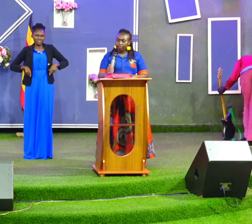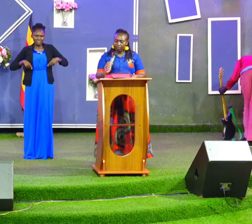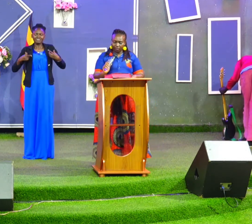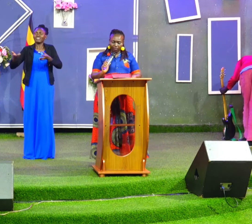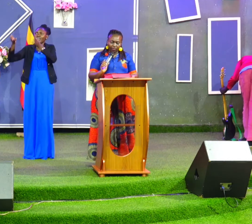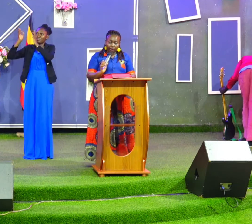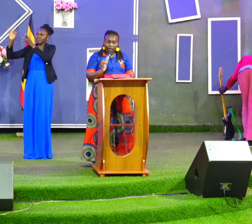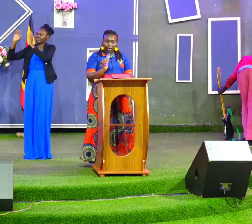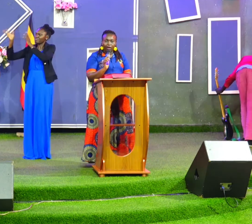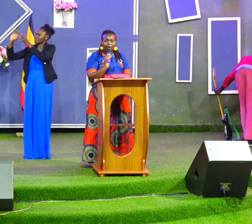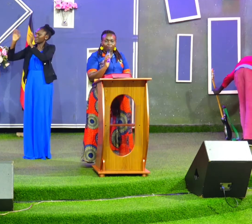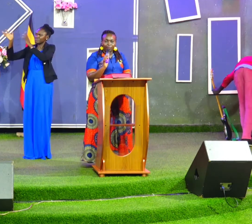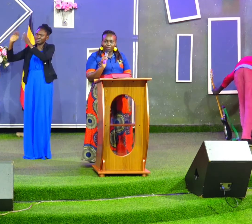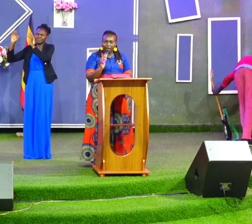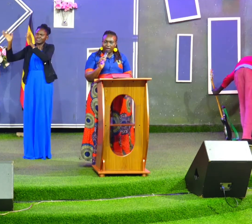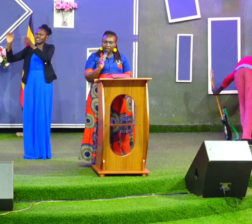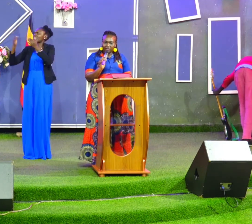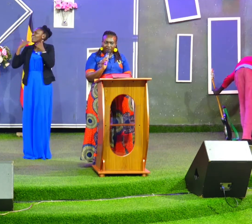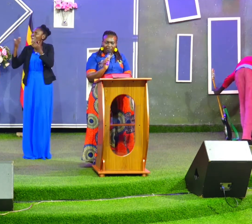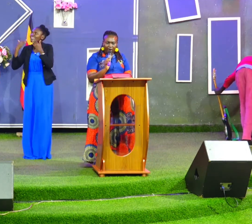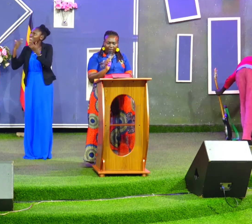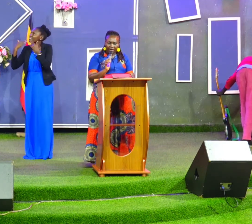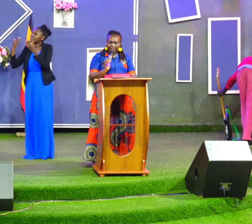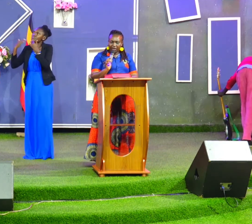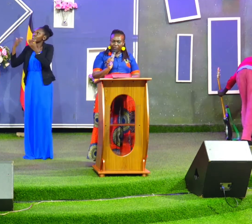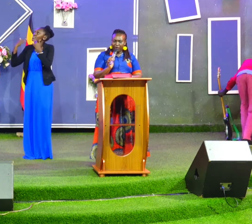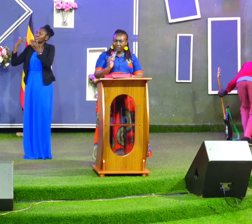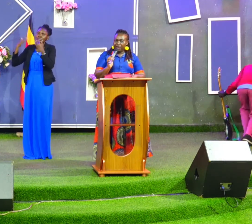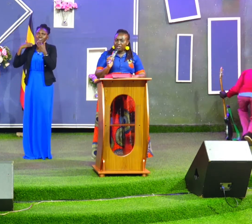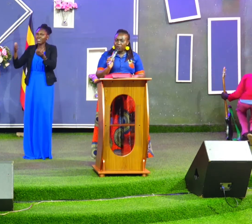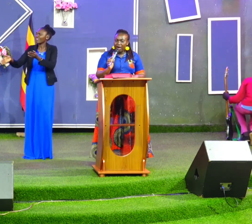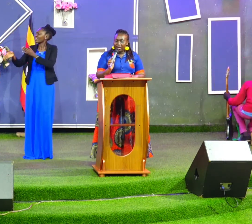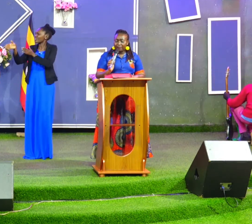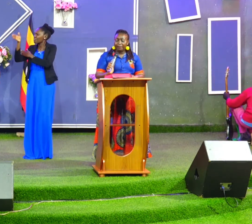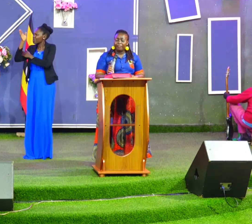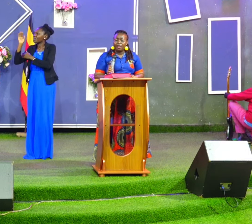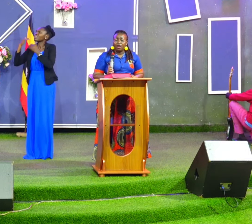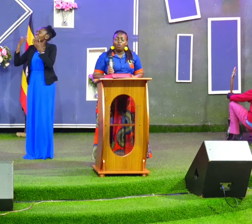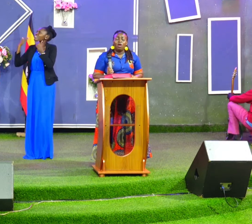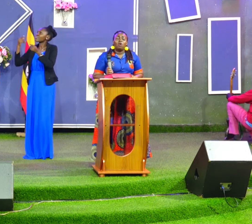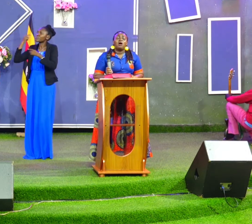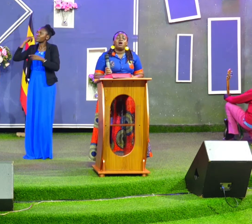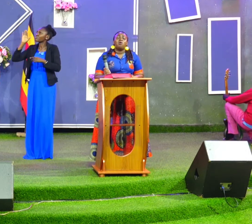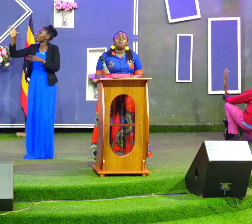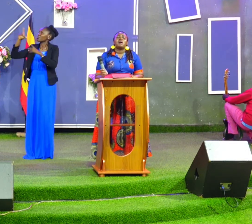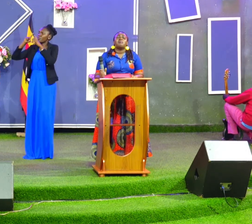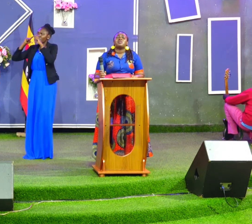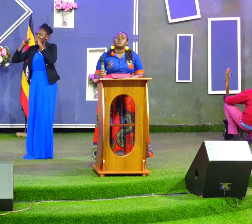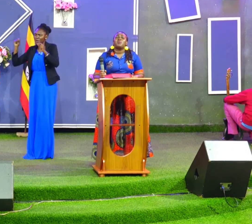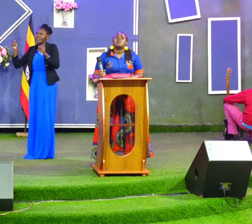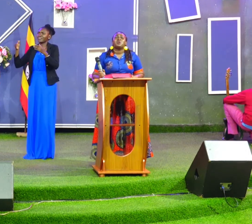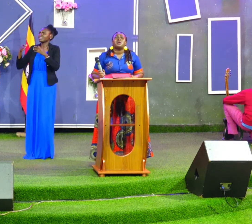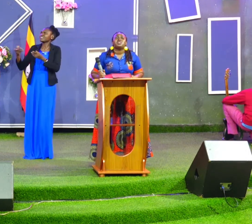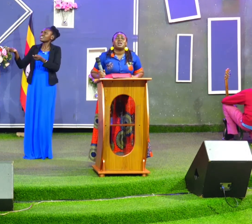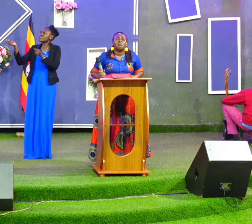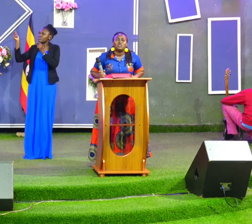endala ng'omwebaza ng'omugamba weebale mukama olw'ekigambo kyo kubanga tekigenda kuddayo nga bwe kizze naye